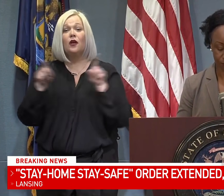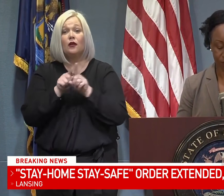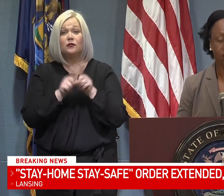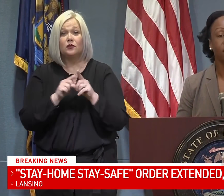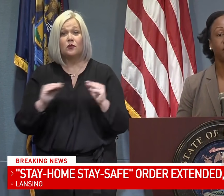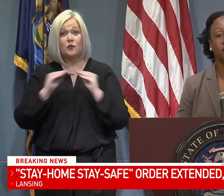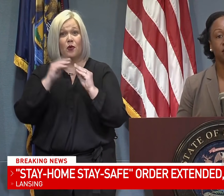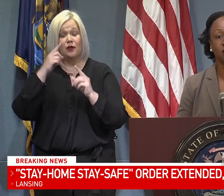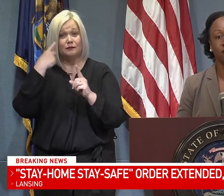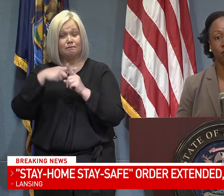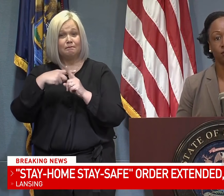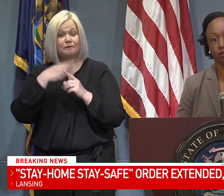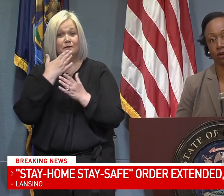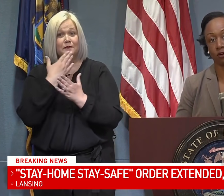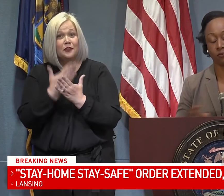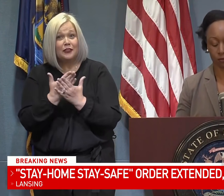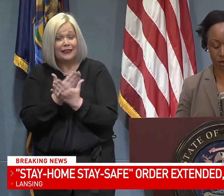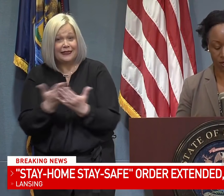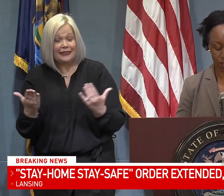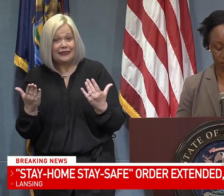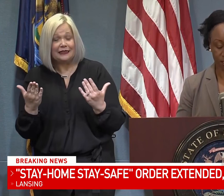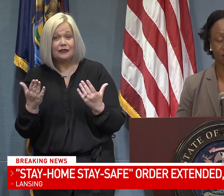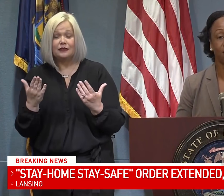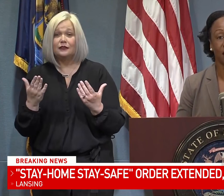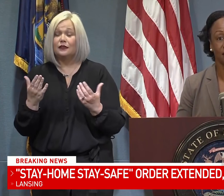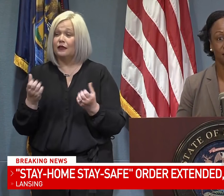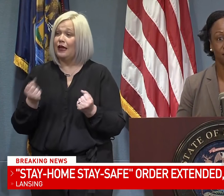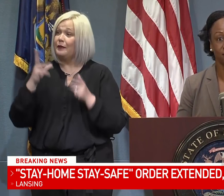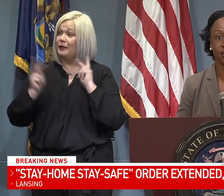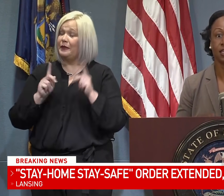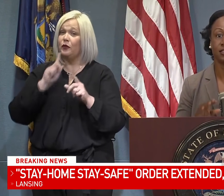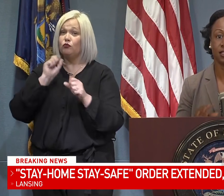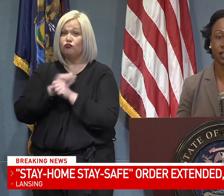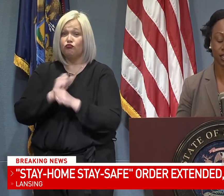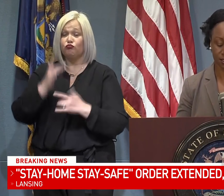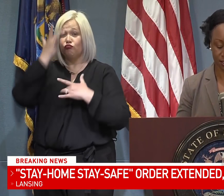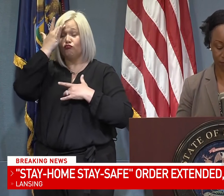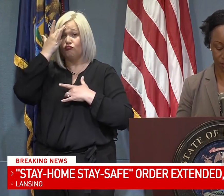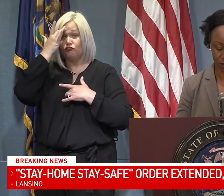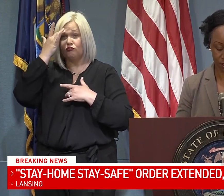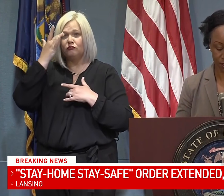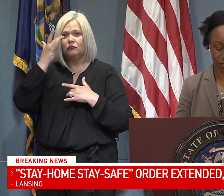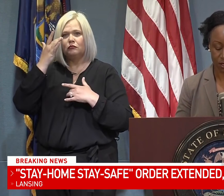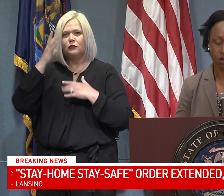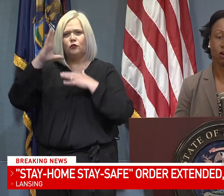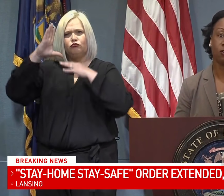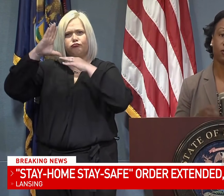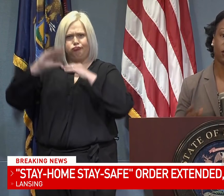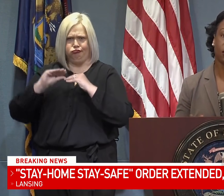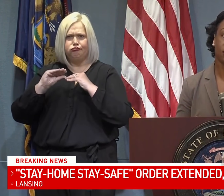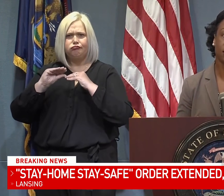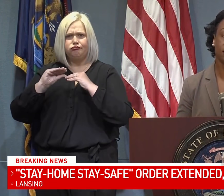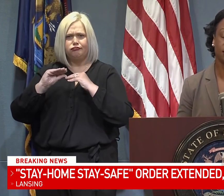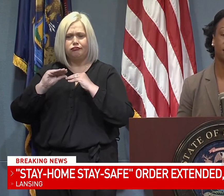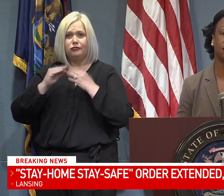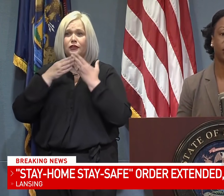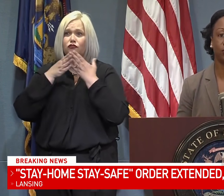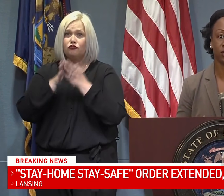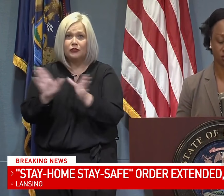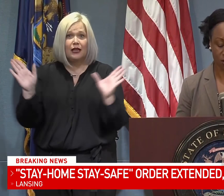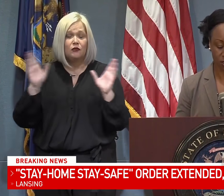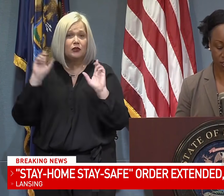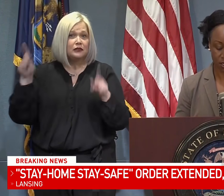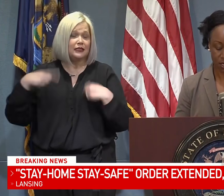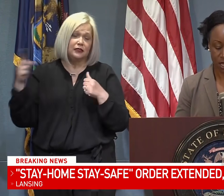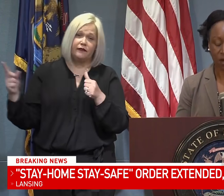sign. The percent of those who are overall testing positive is declining significantly. Overall, since this